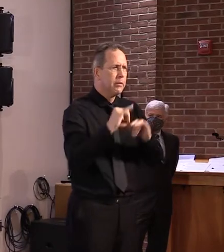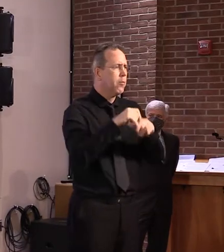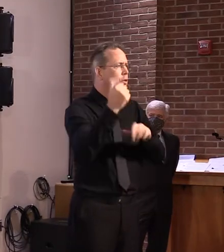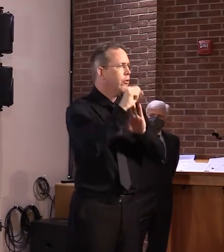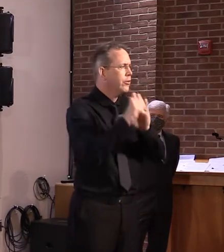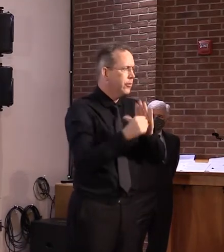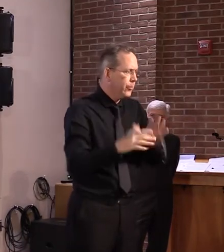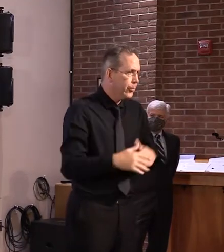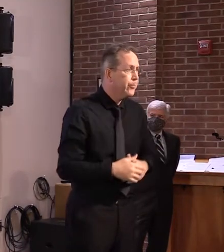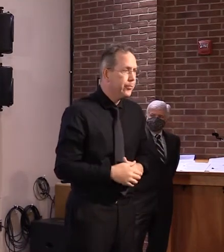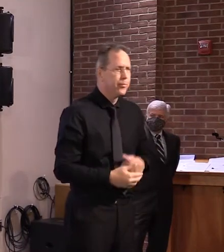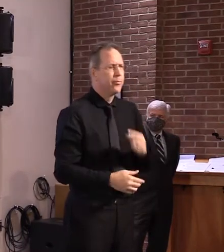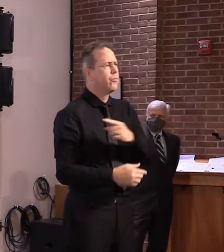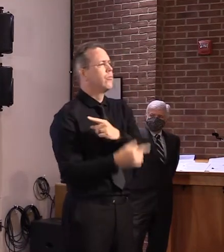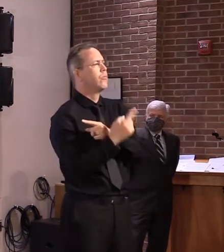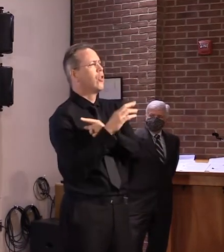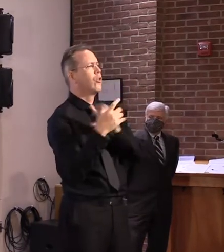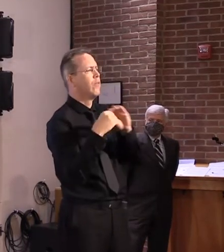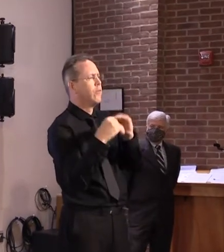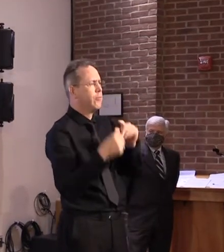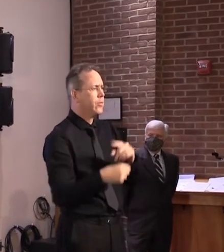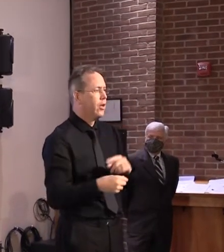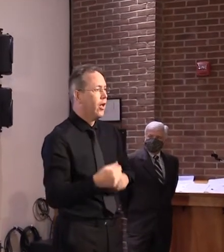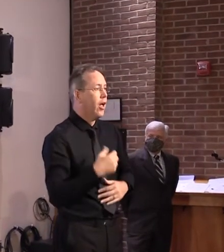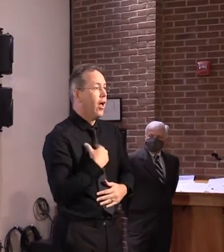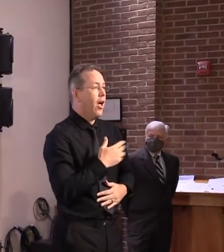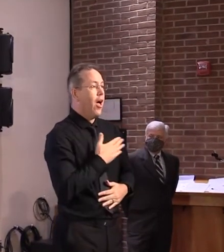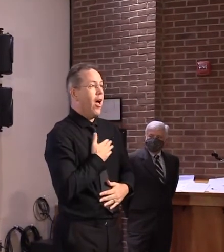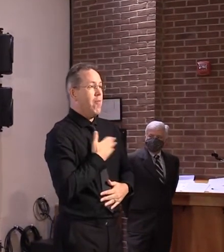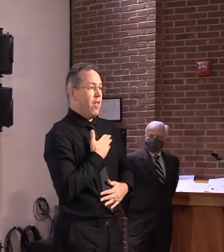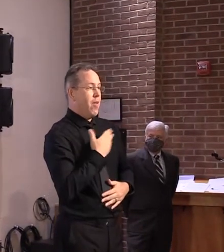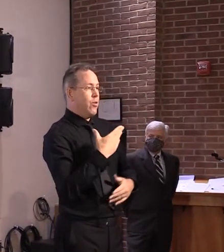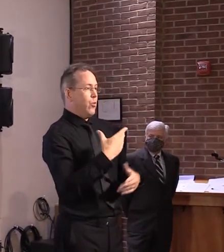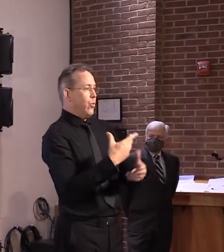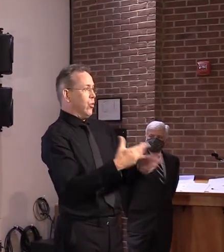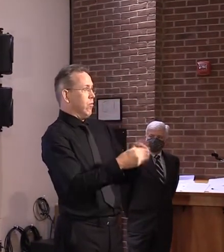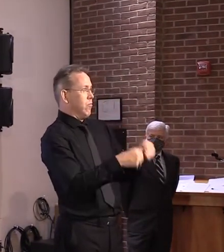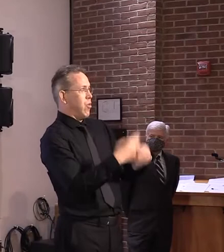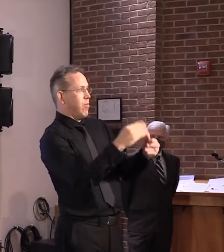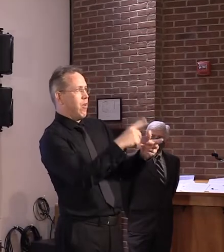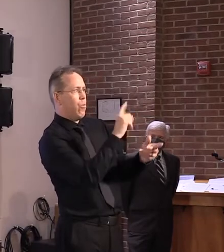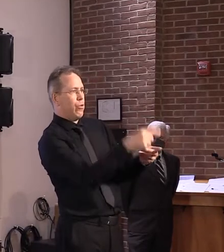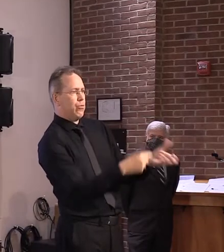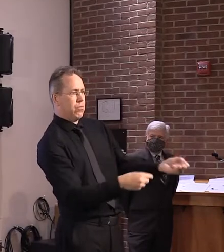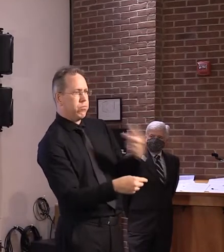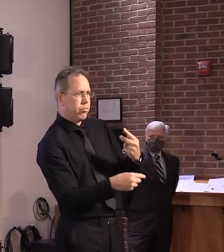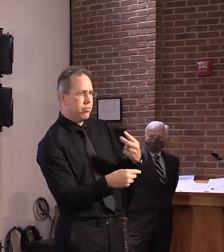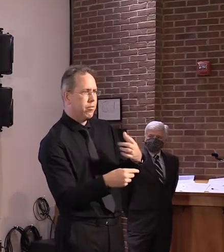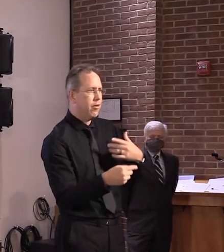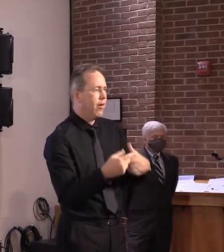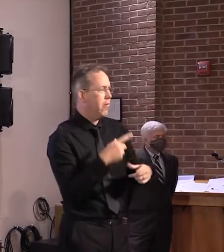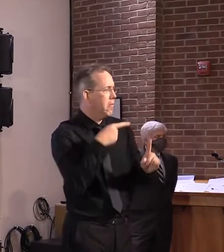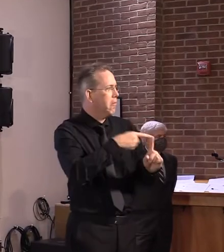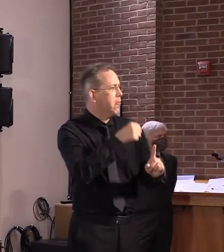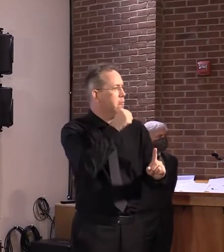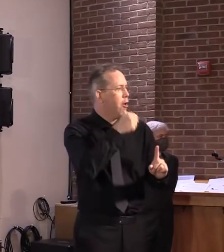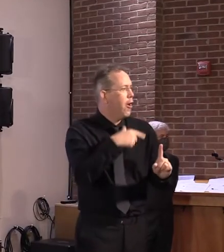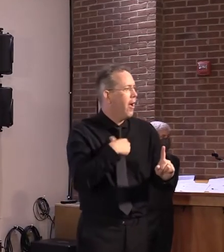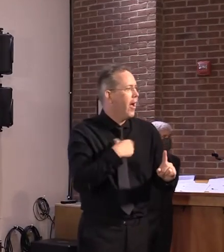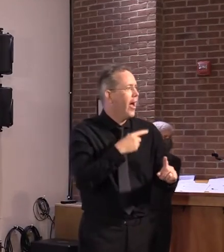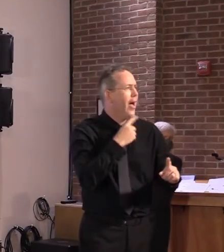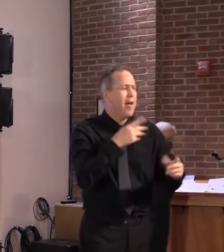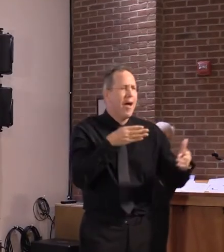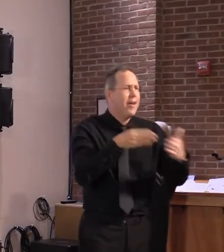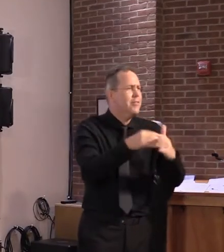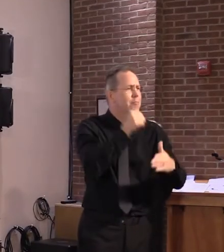makes me feel good that I began my discussion this morning calling out bars, not that I'm anything against bars, but in the states